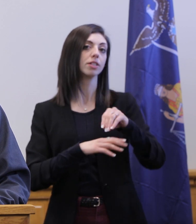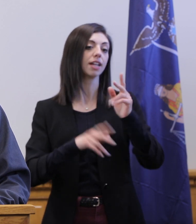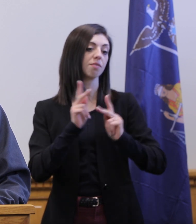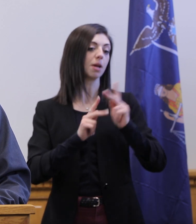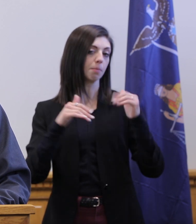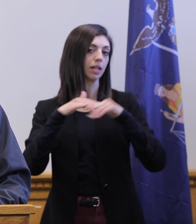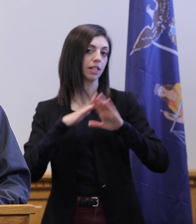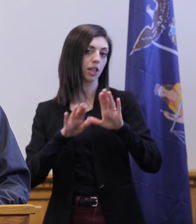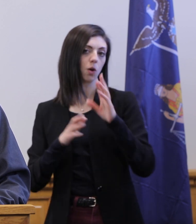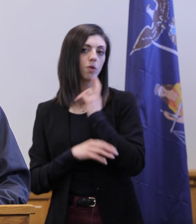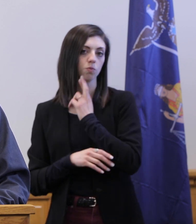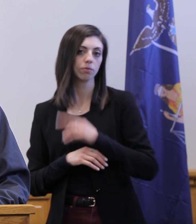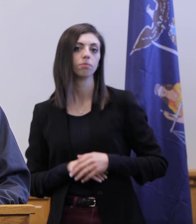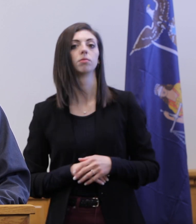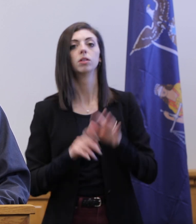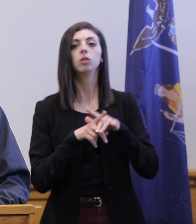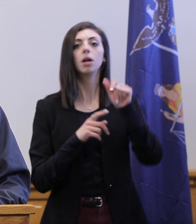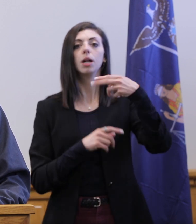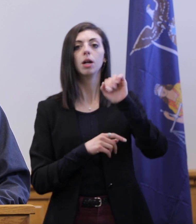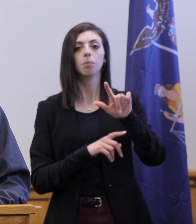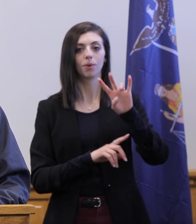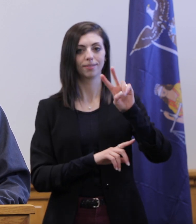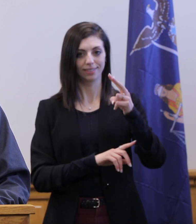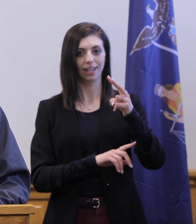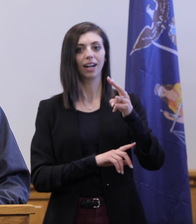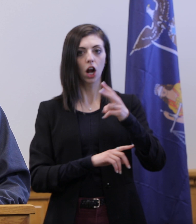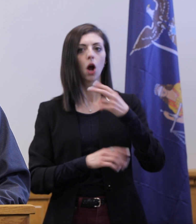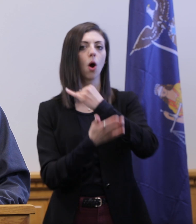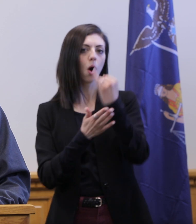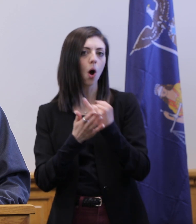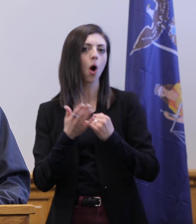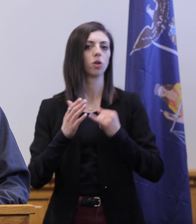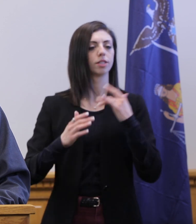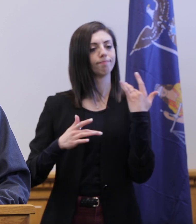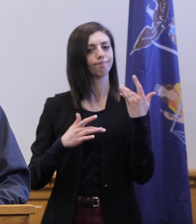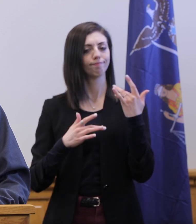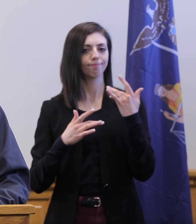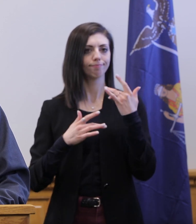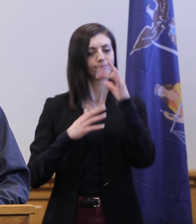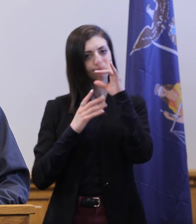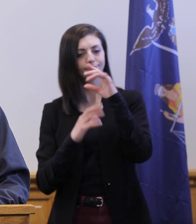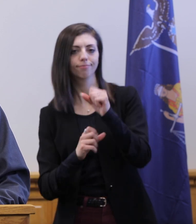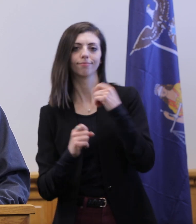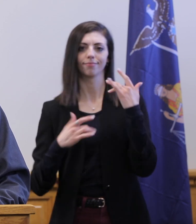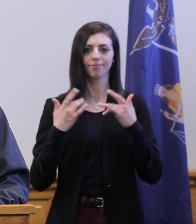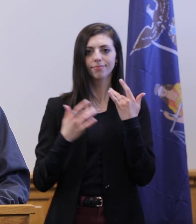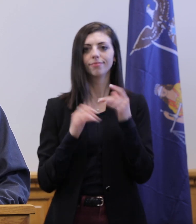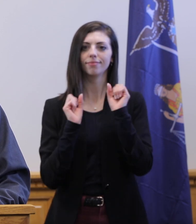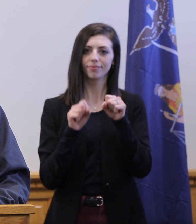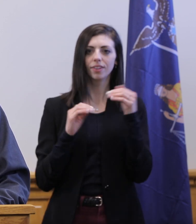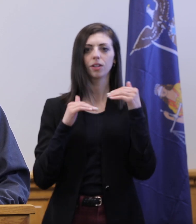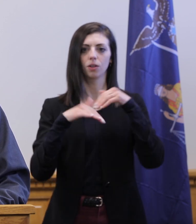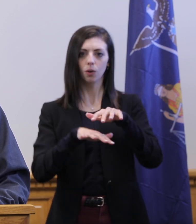Beginning April 2nd, events, arts, and entertainment venues can reopen at 33% capacity with up to 100 people